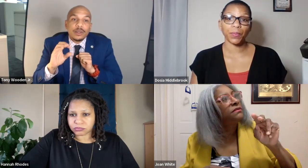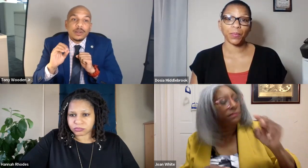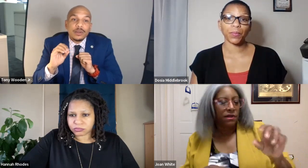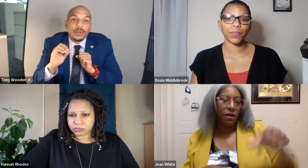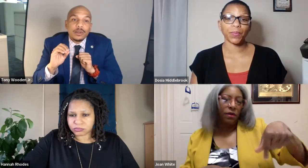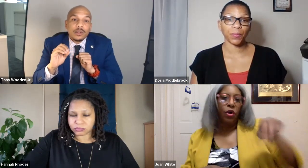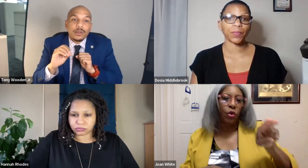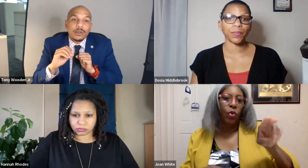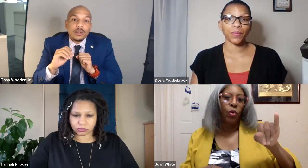is it?